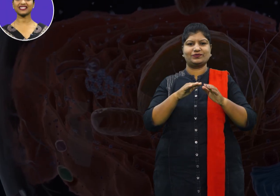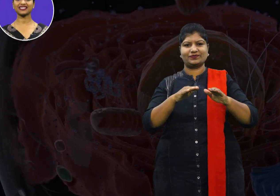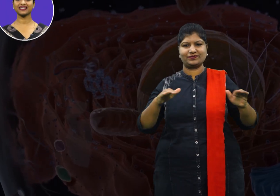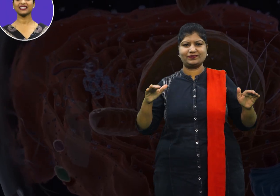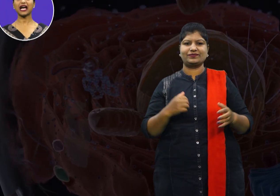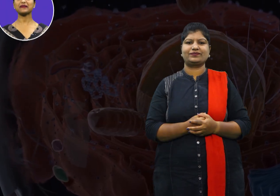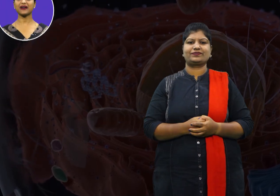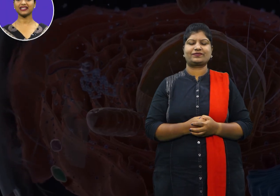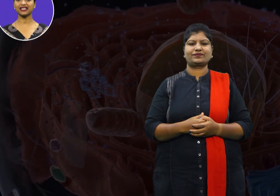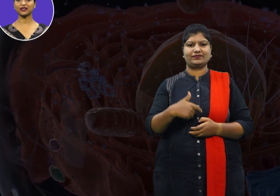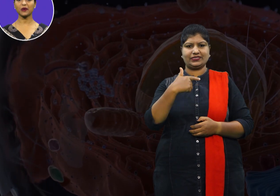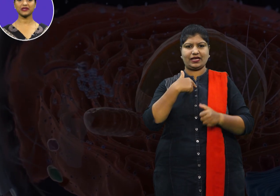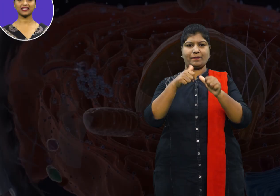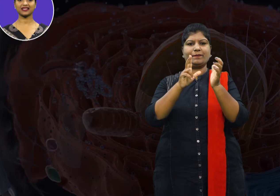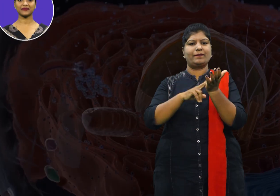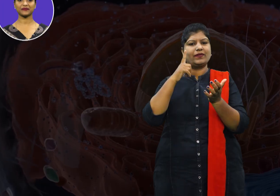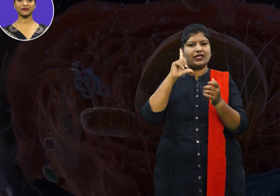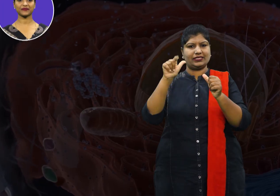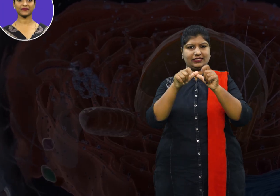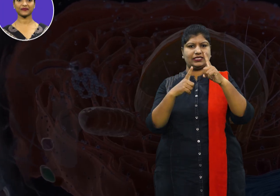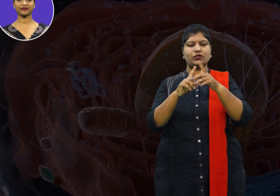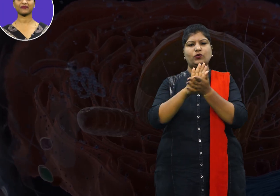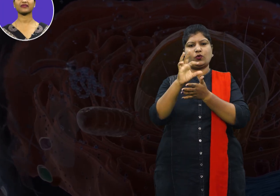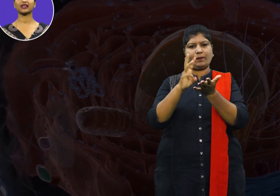students, I am Anila Thomas.